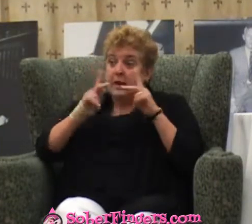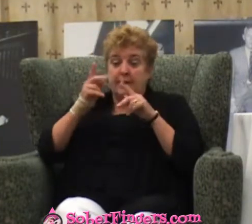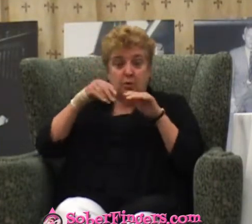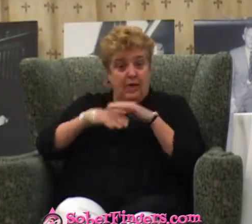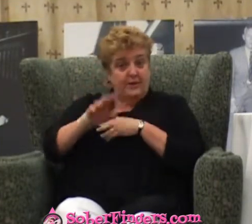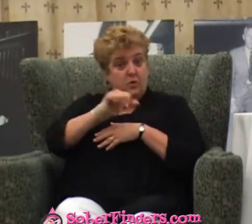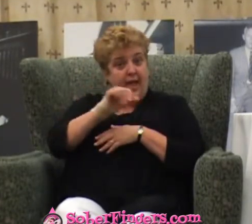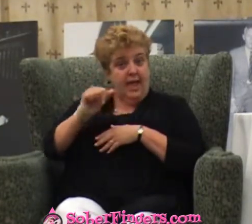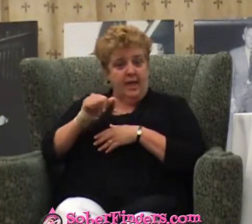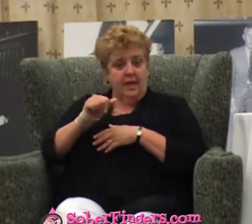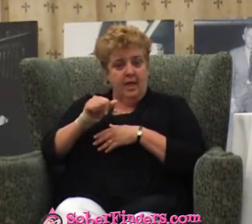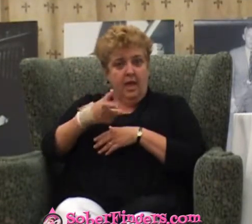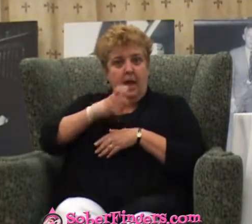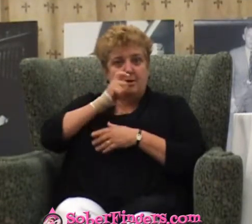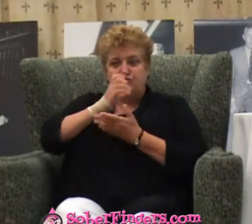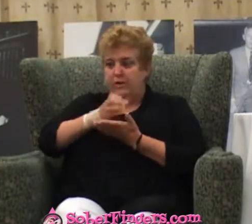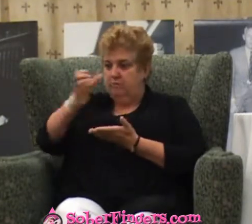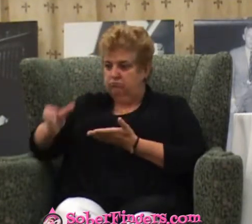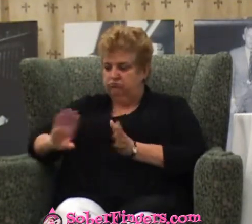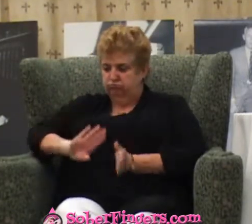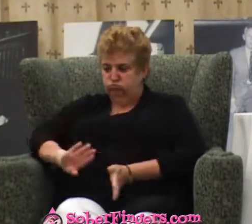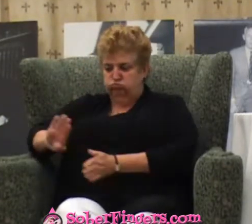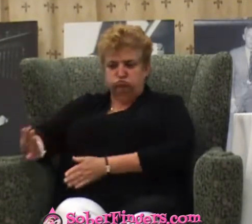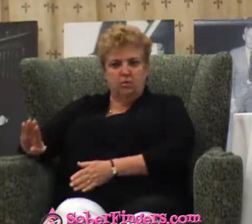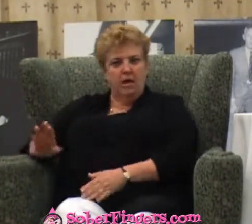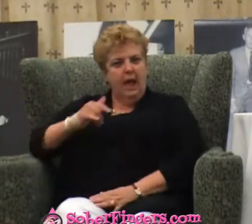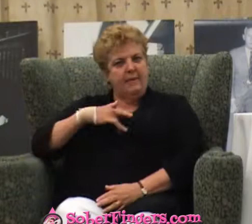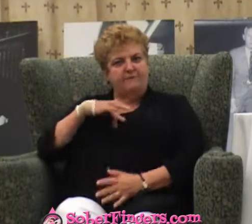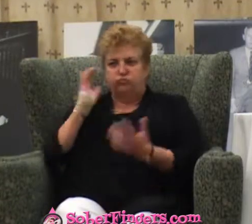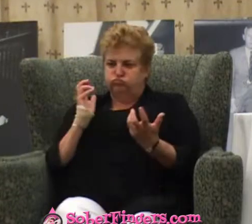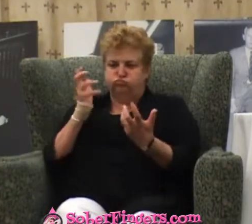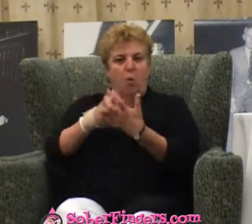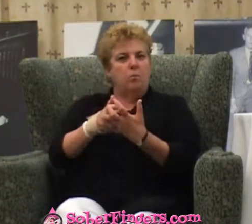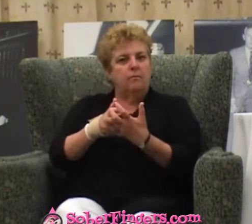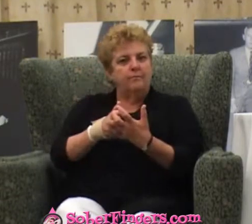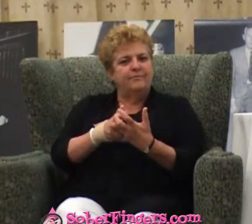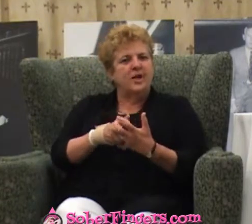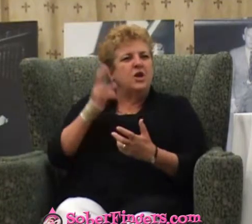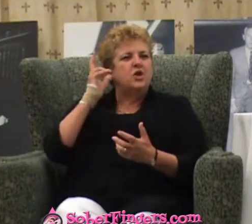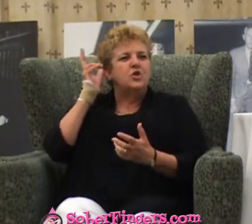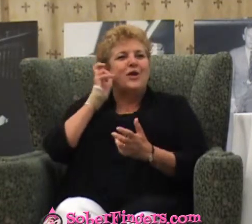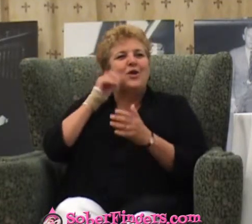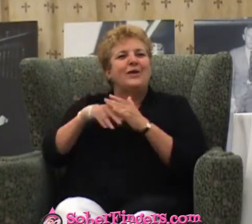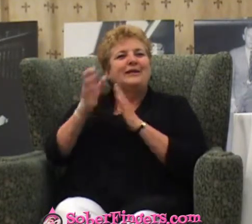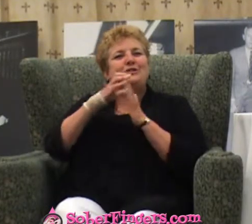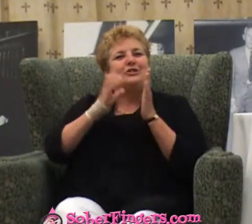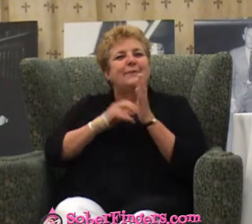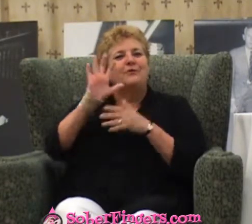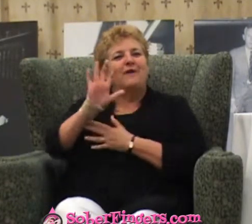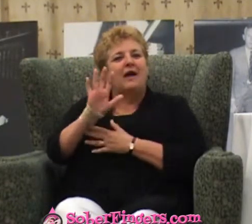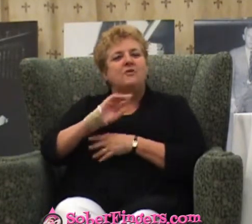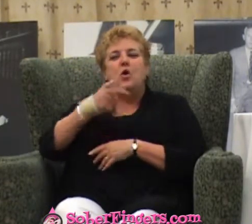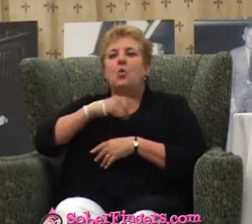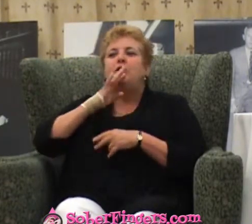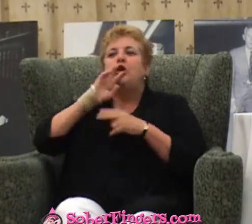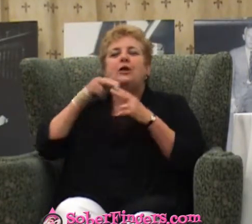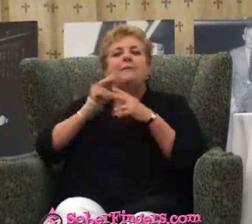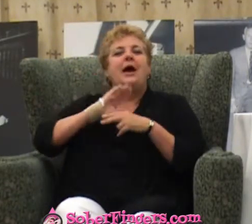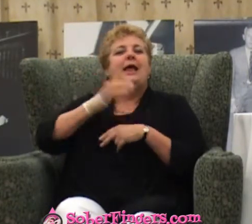they fit in. I mean, you hear it in chapter 5. Every time we read chapter 5, we talk about our personal adventures before